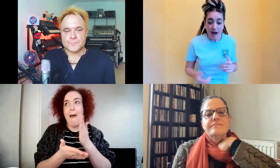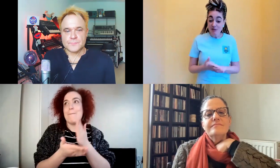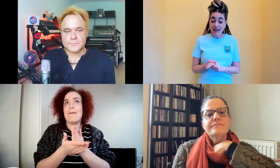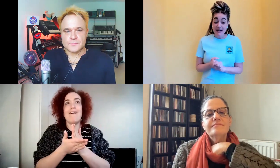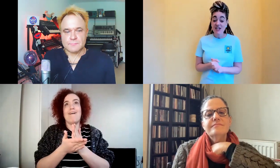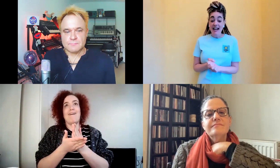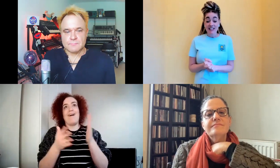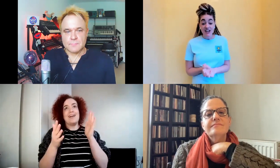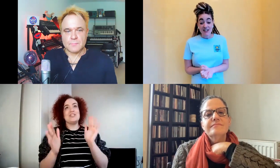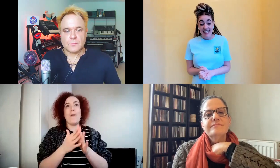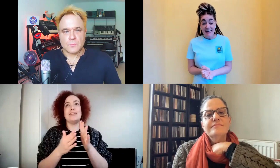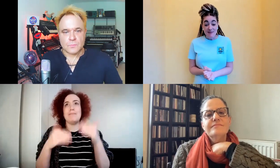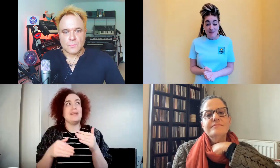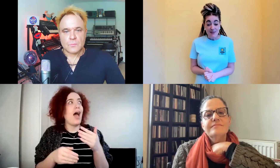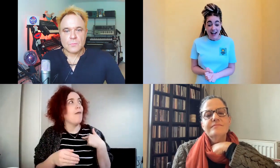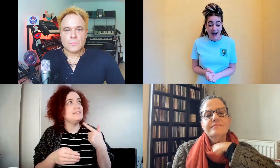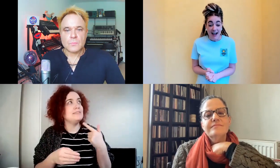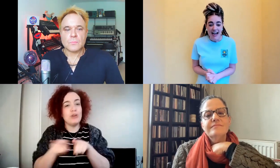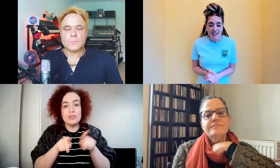So that was a really big challenge, actually.